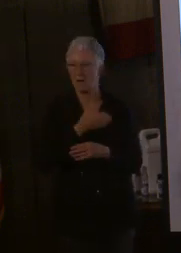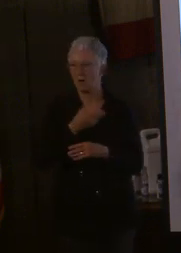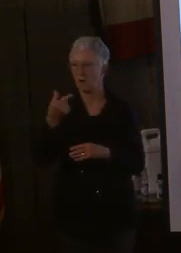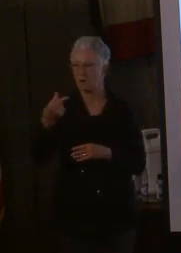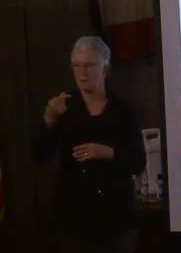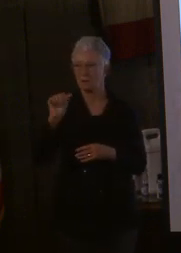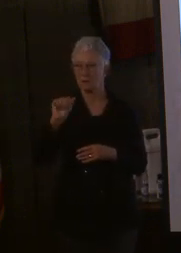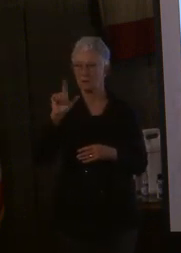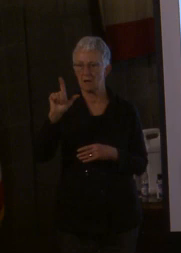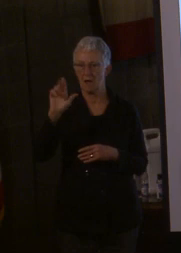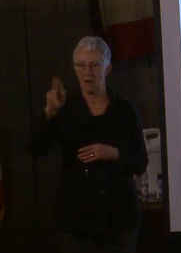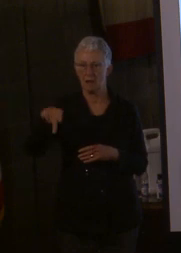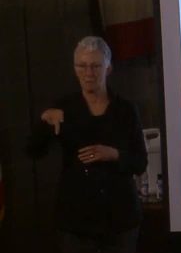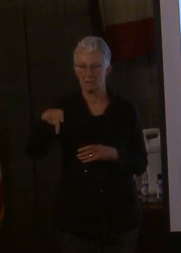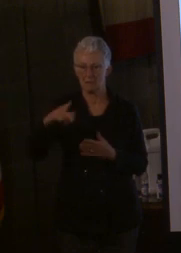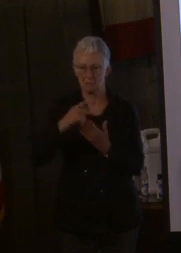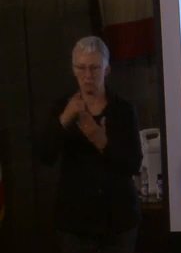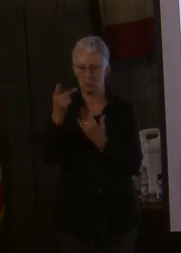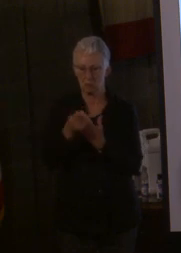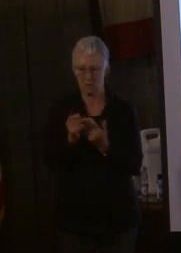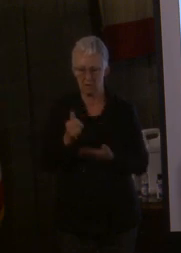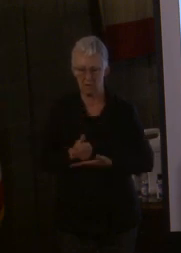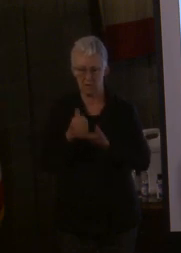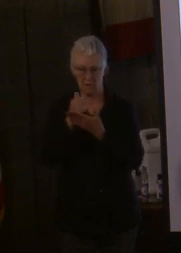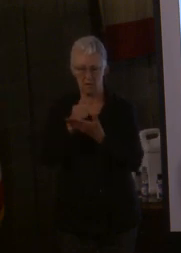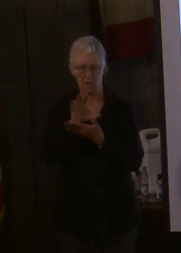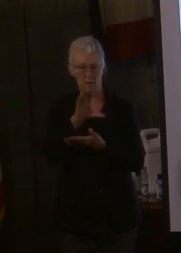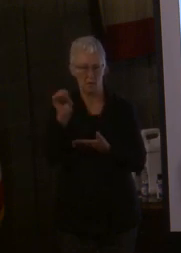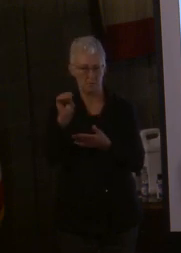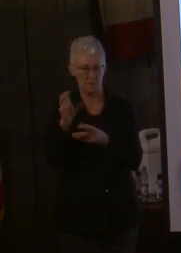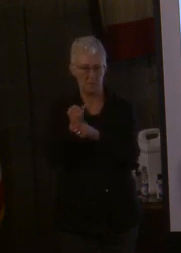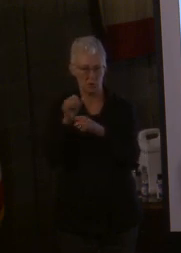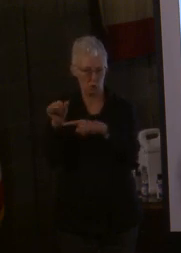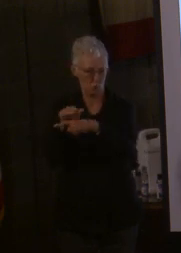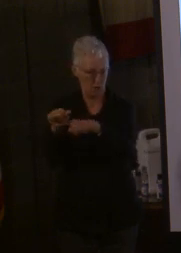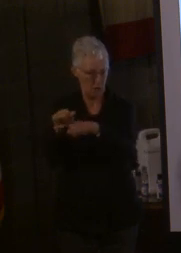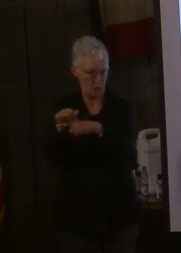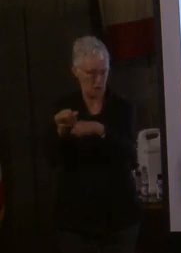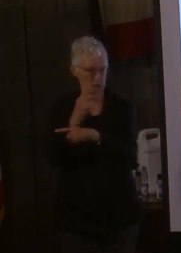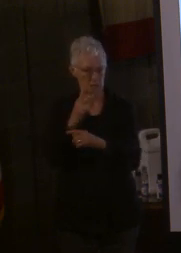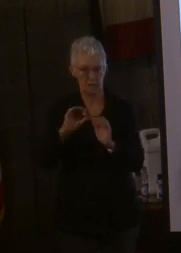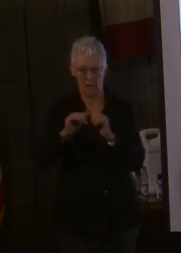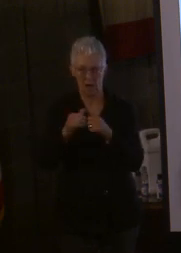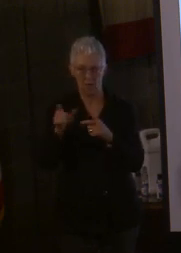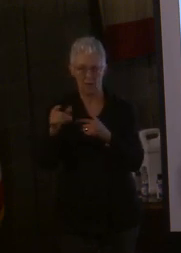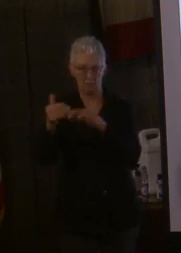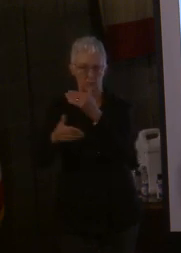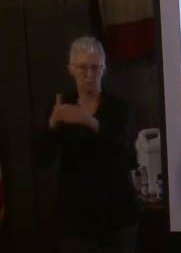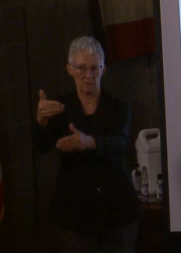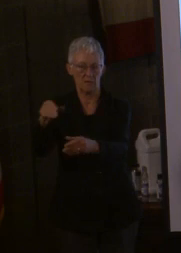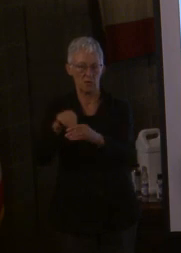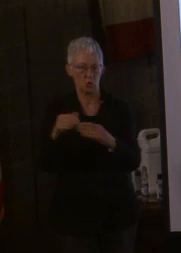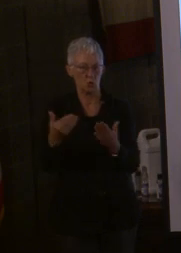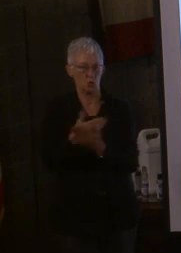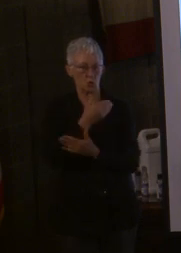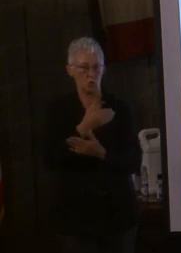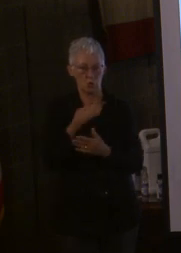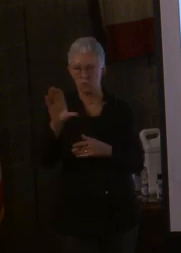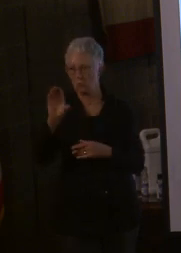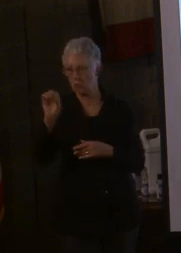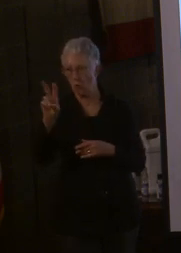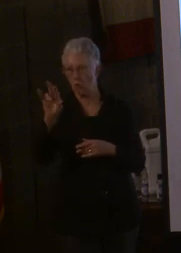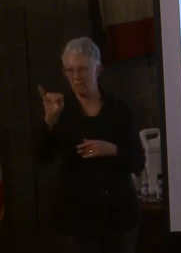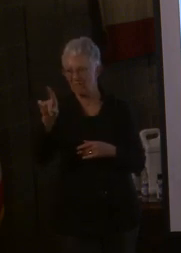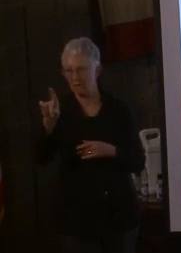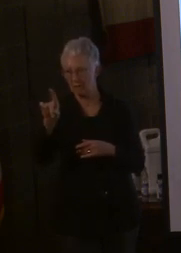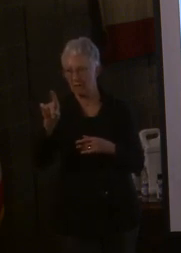program, right? To be able to help companies get trained up and see how they adjust to the new environment. So really get some resources there to help small business